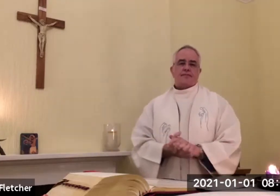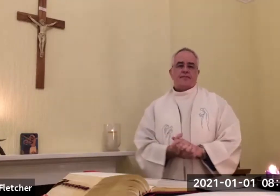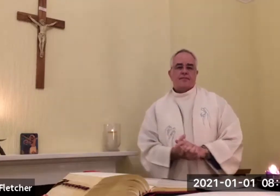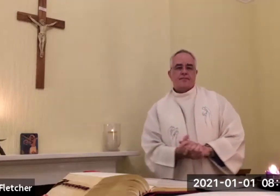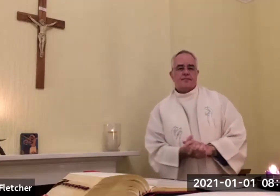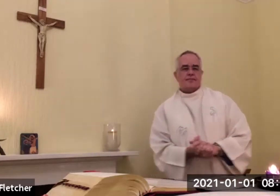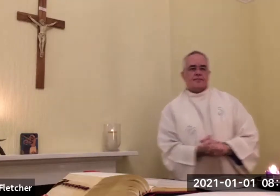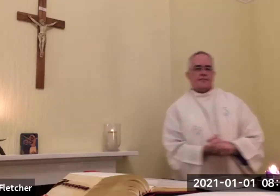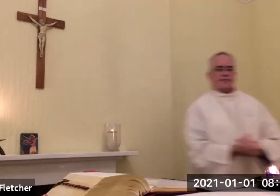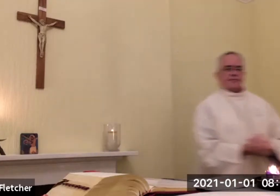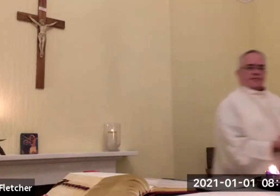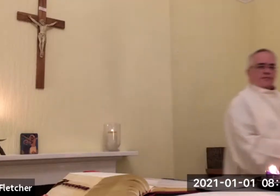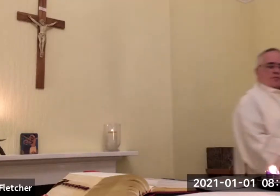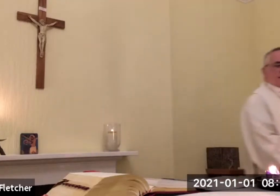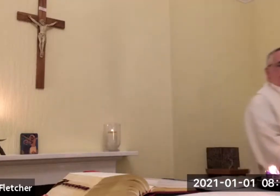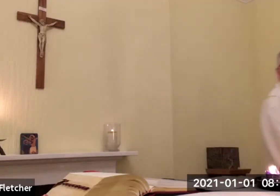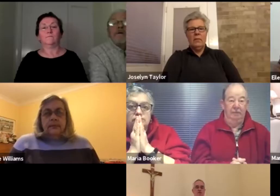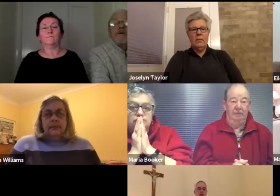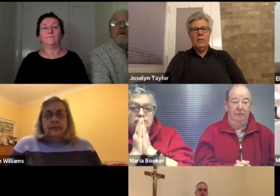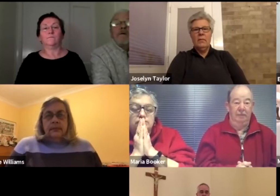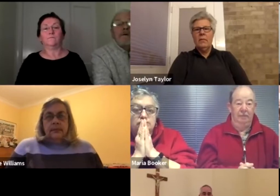A reading from the scroll.